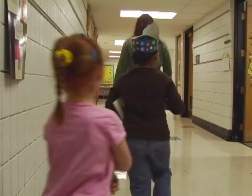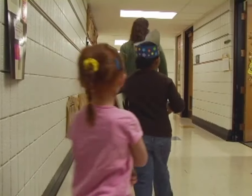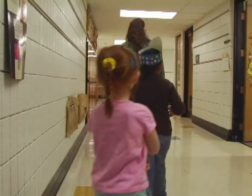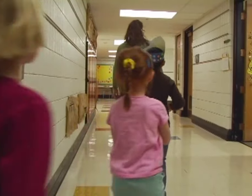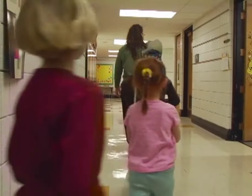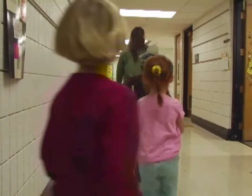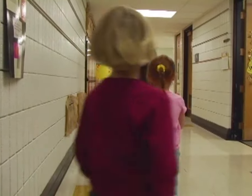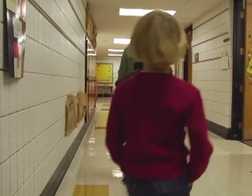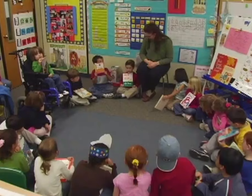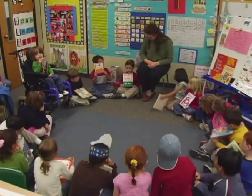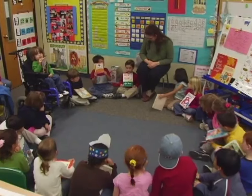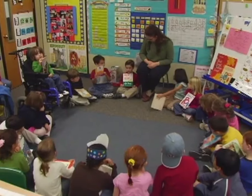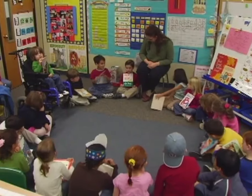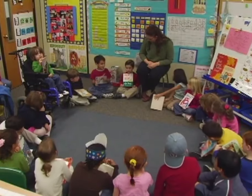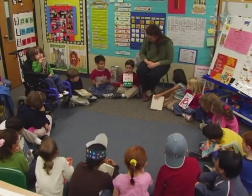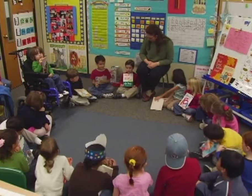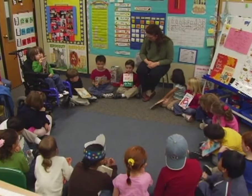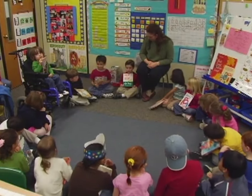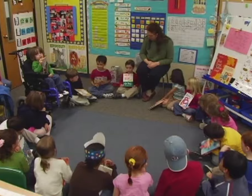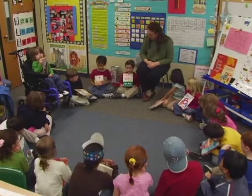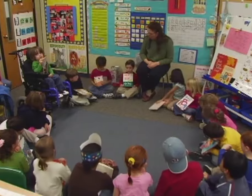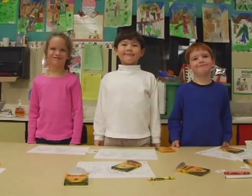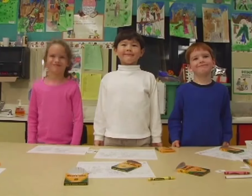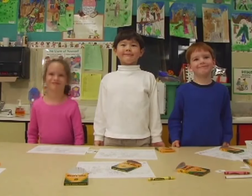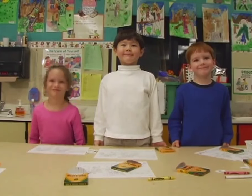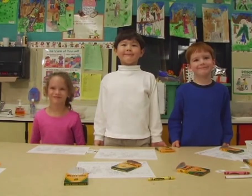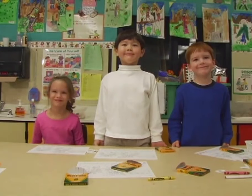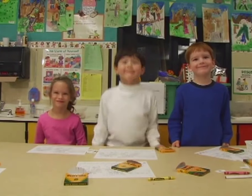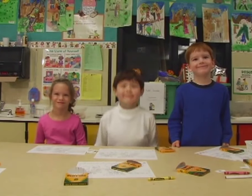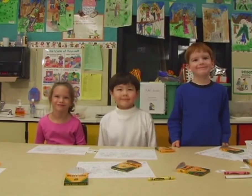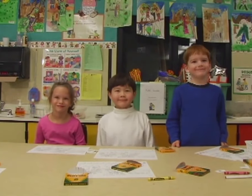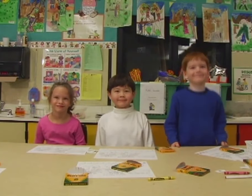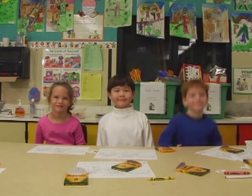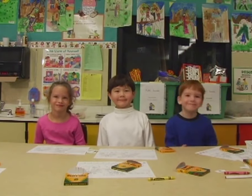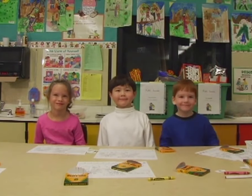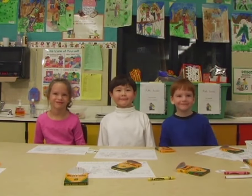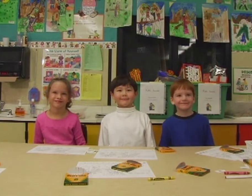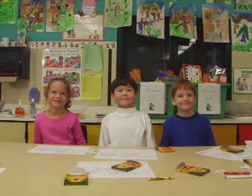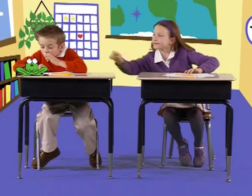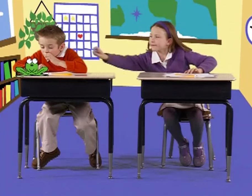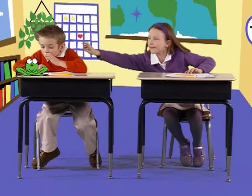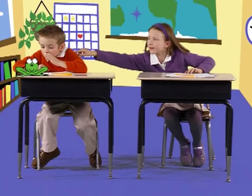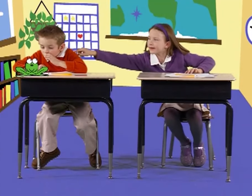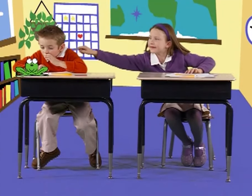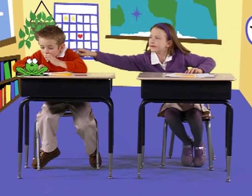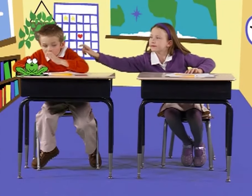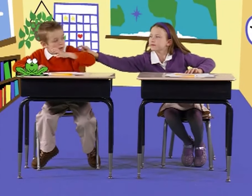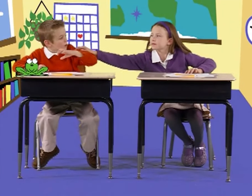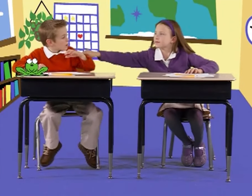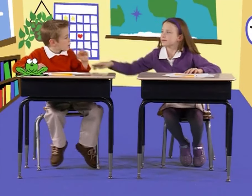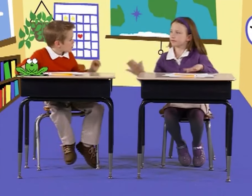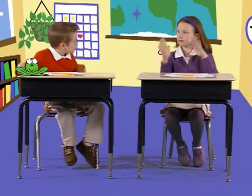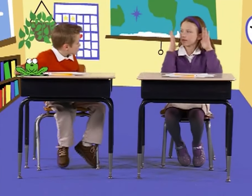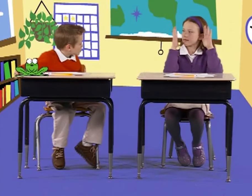do your very best. You're smart. We'll learn together. We'll learn together. Welcome to school.